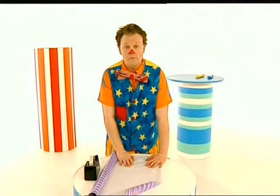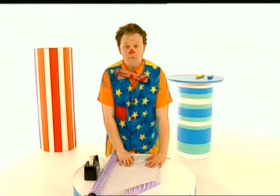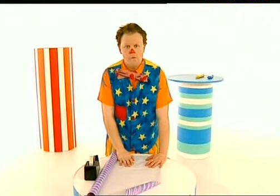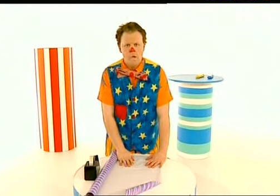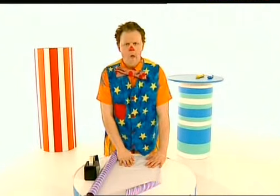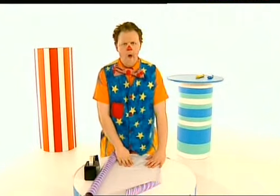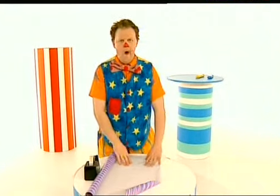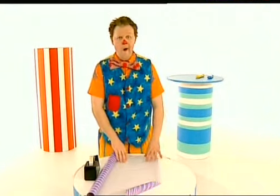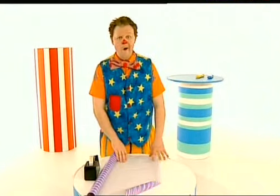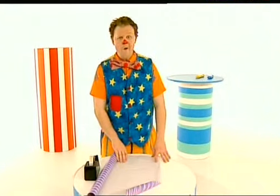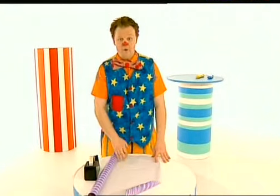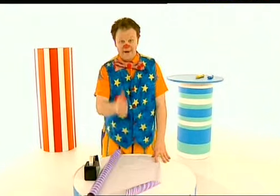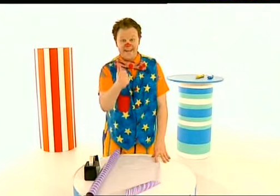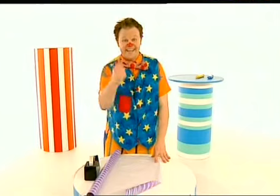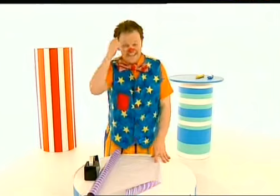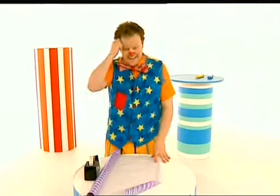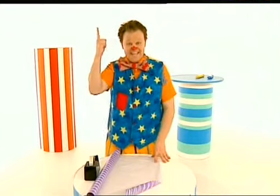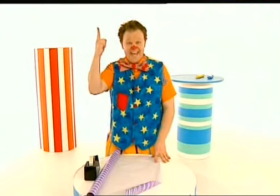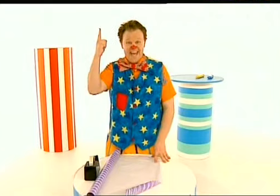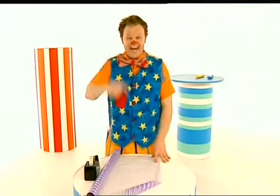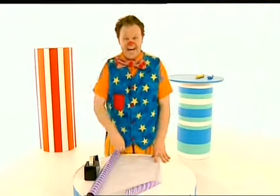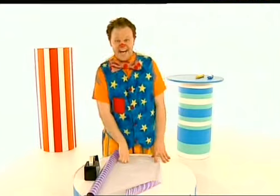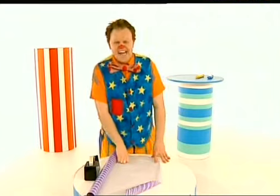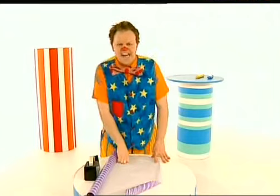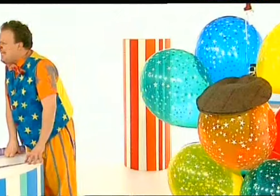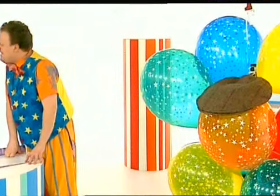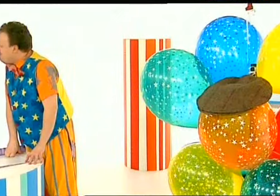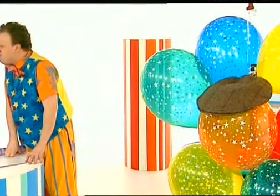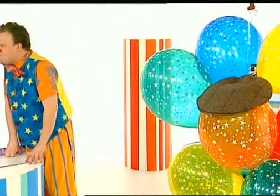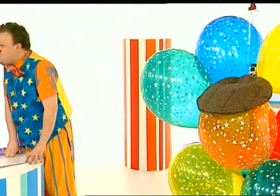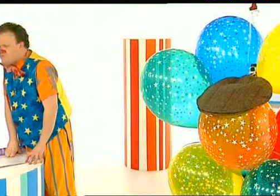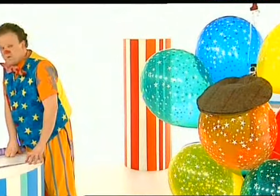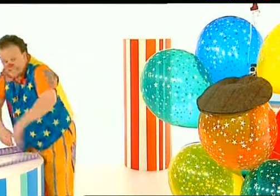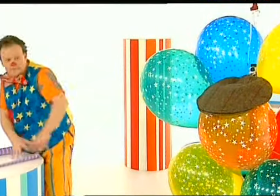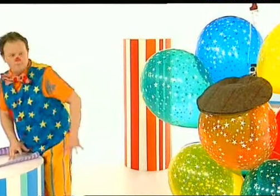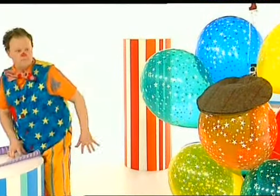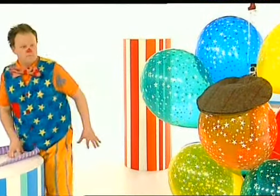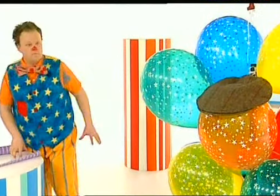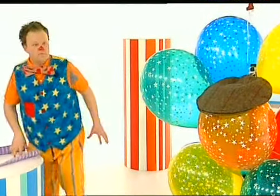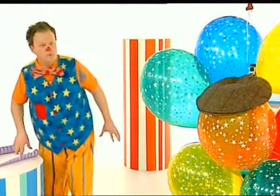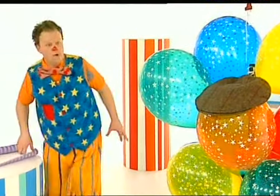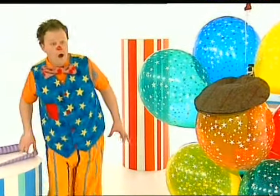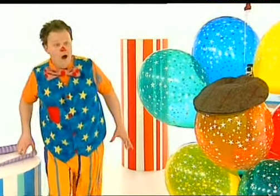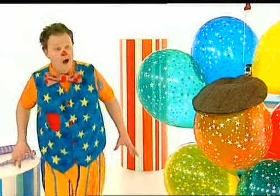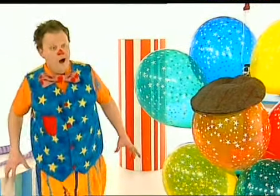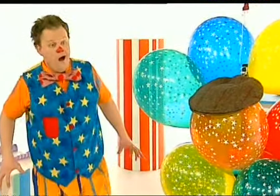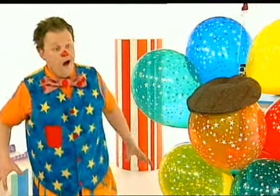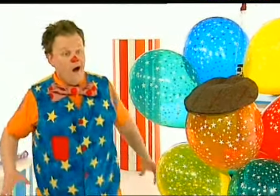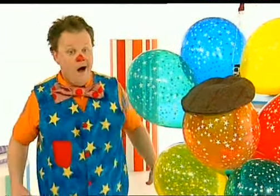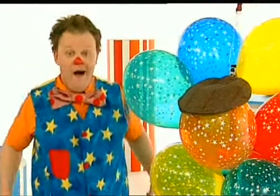Mr. Tumble? Oh, good idea. Oh, look, a new cap. A cap for Grandad Tumble